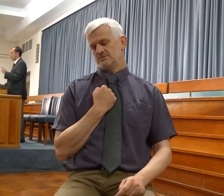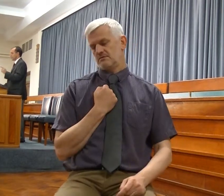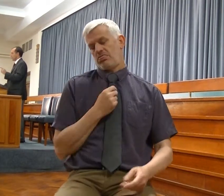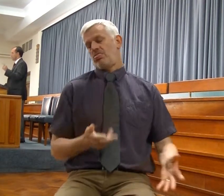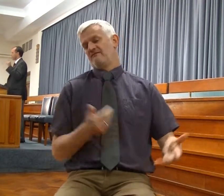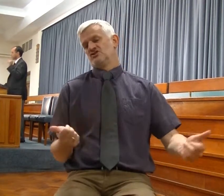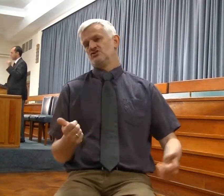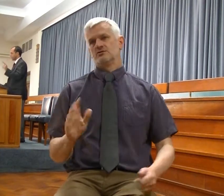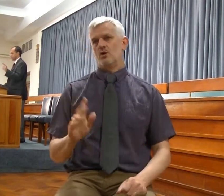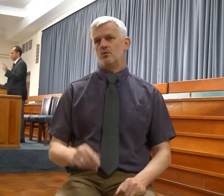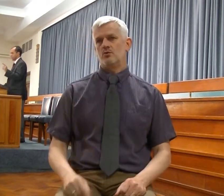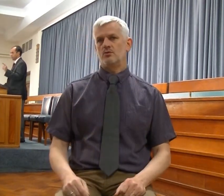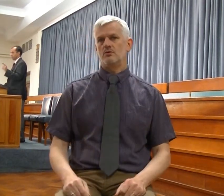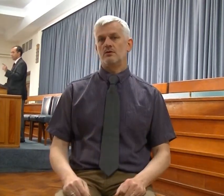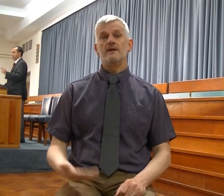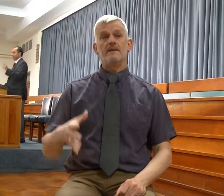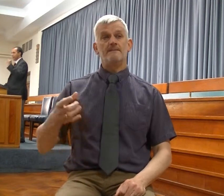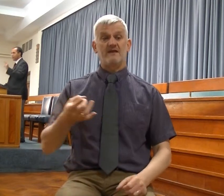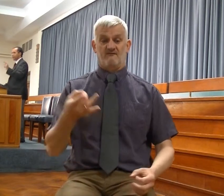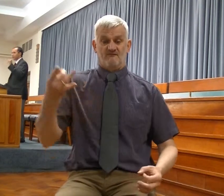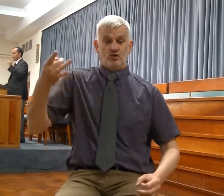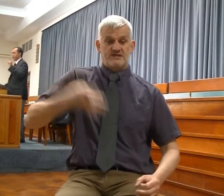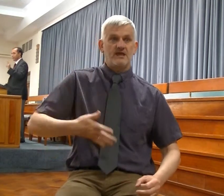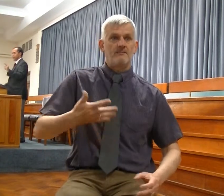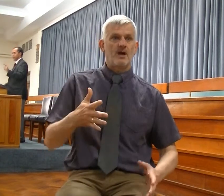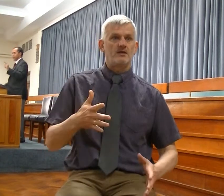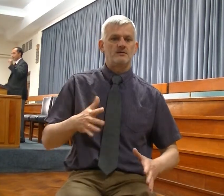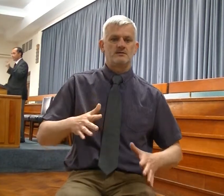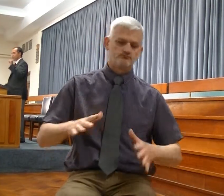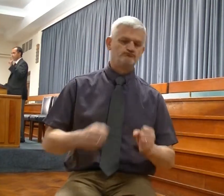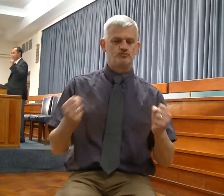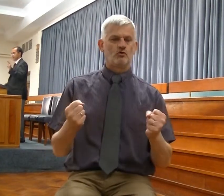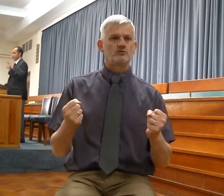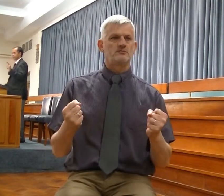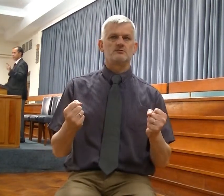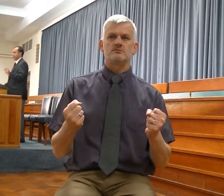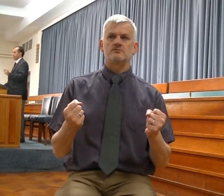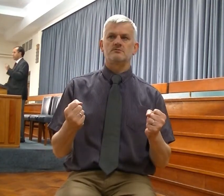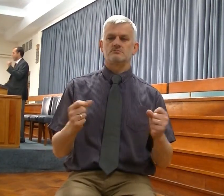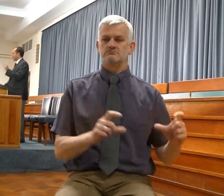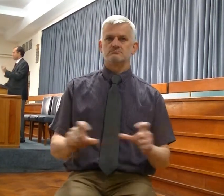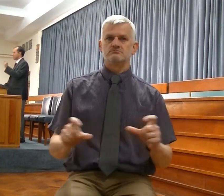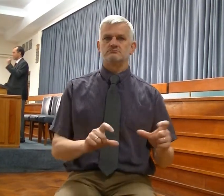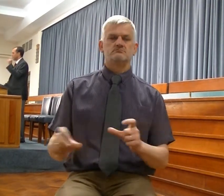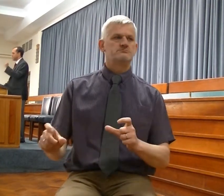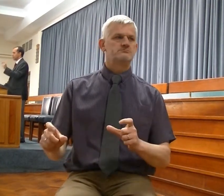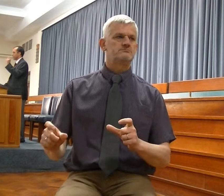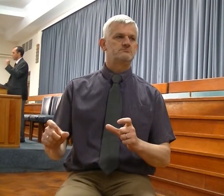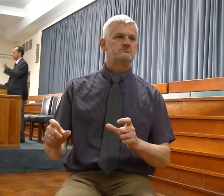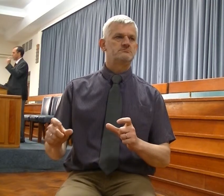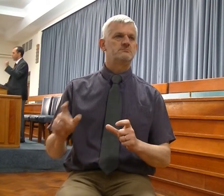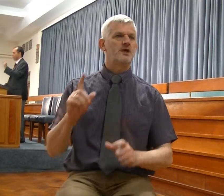forsaken, but not shaken. Even to the end, up to the end, Christ